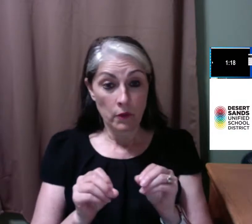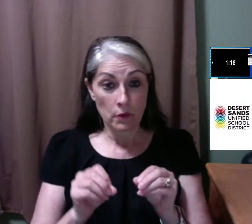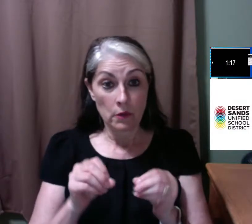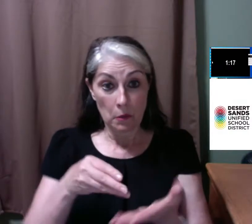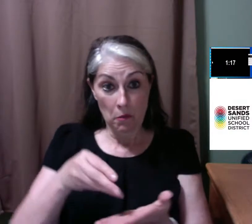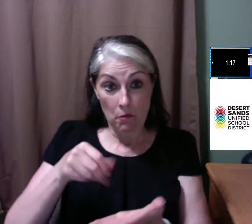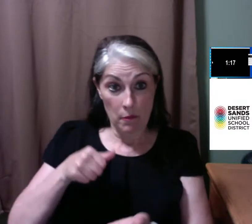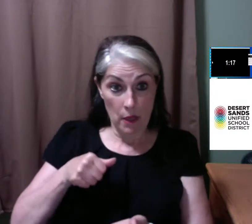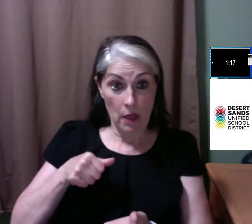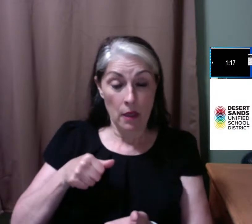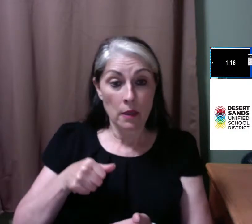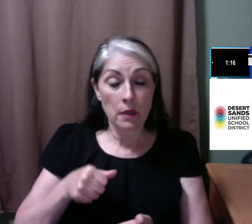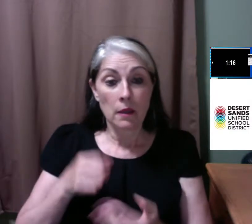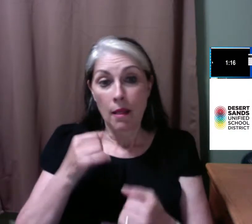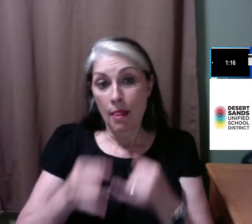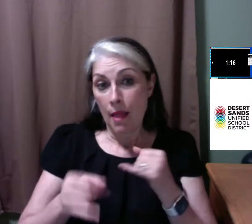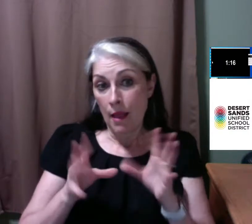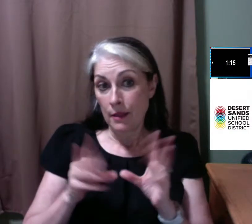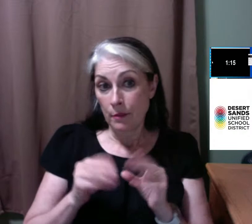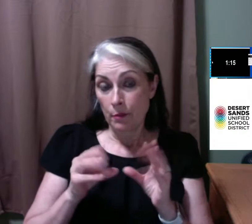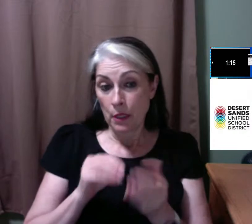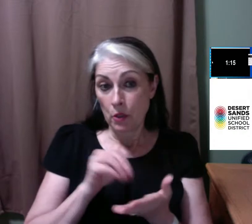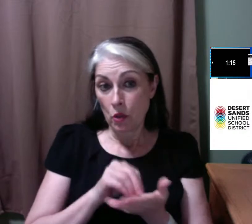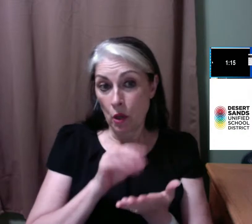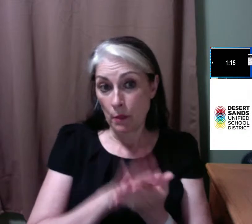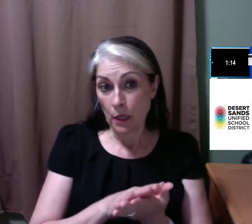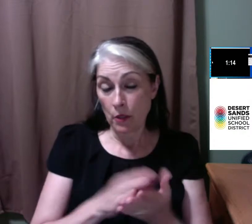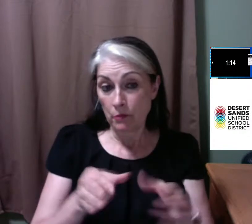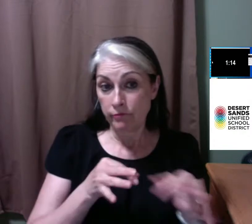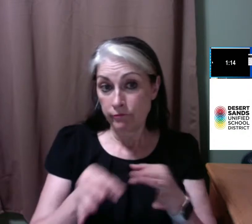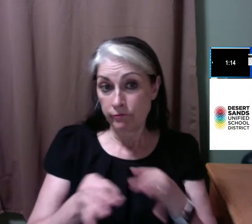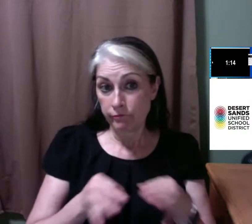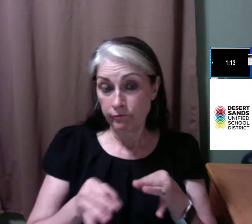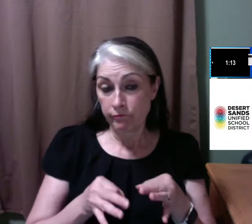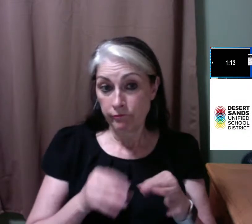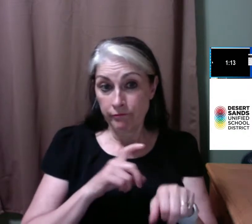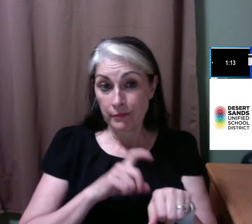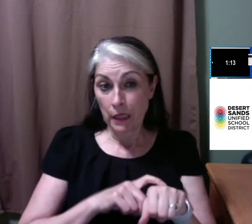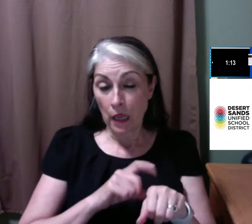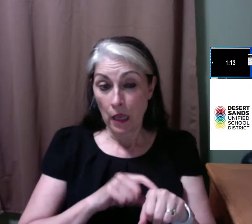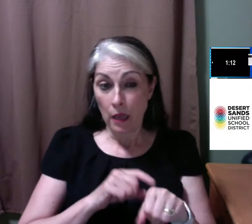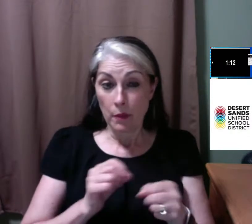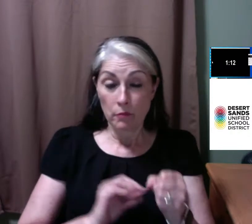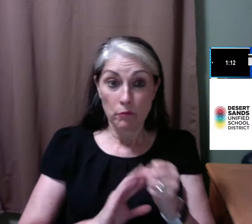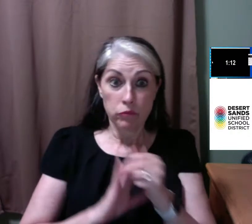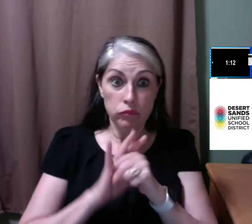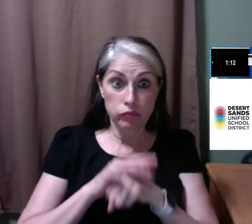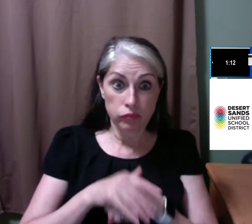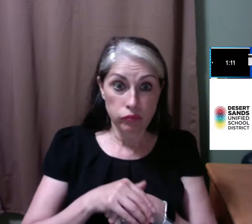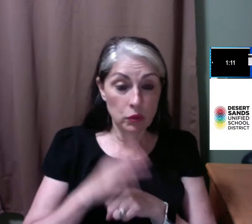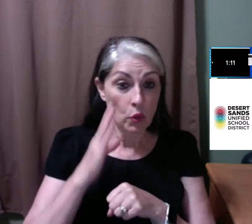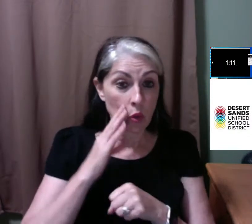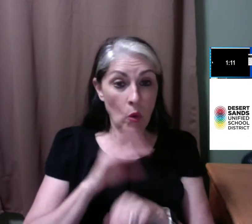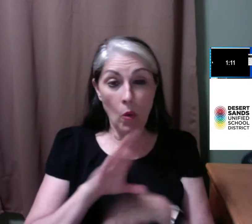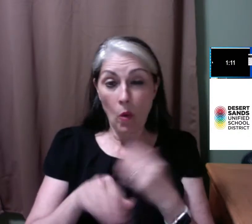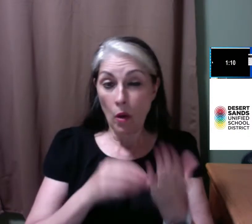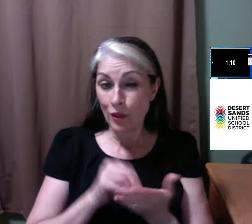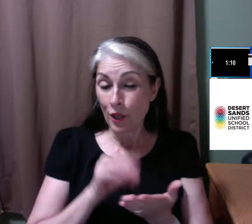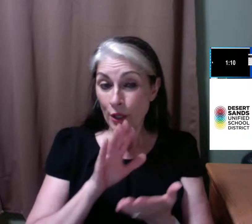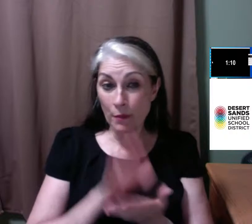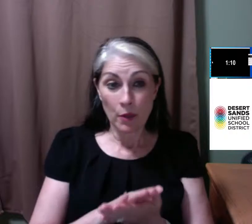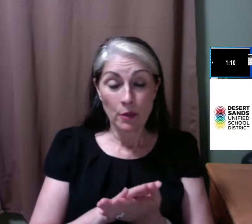reimbursed. In the last meeting, documentation was described as time consuming. Please note that all documentation